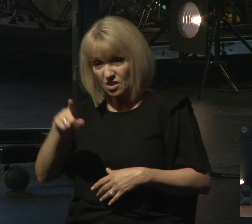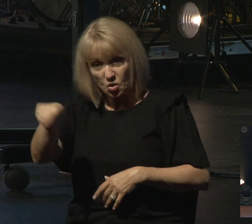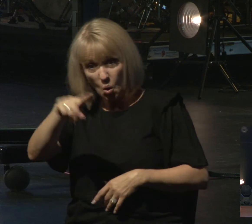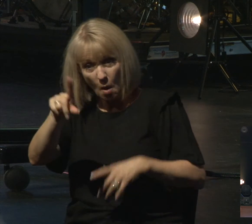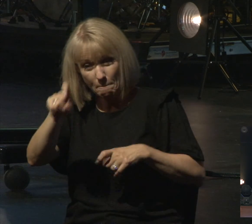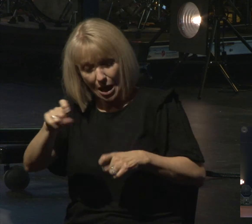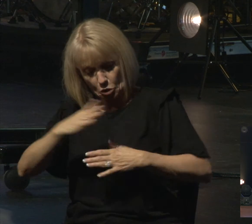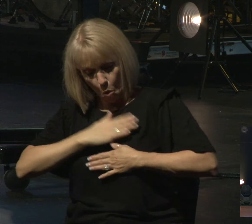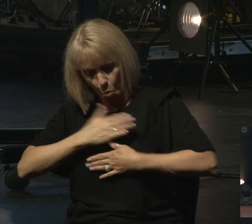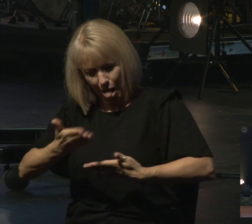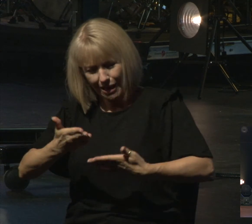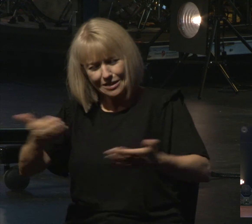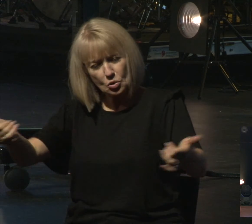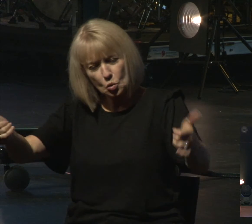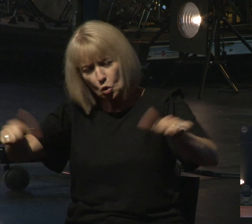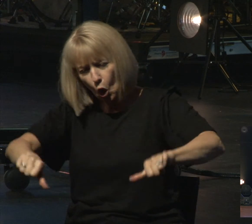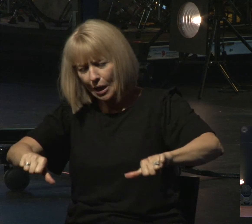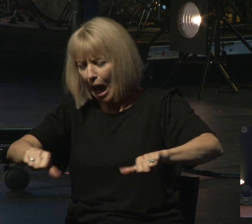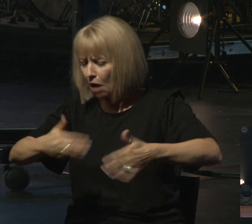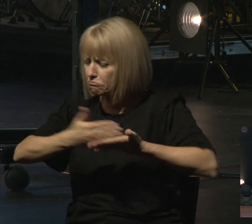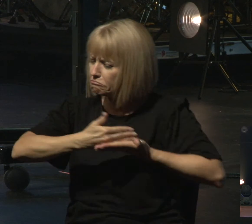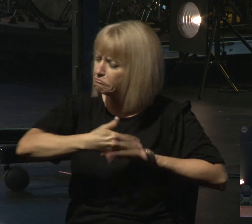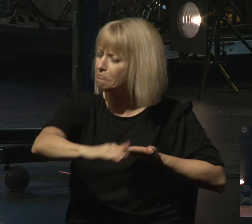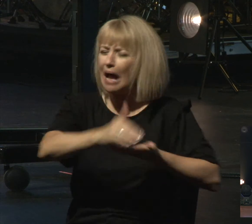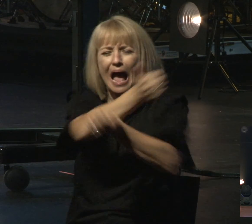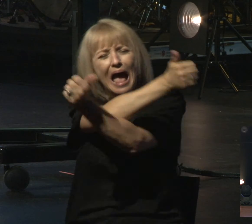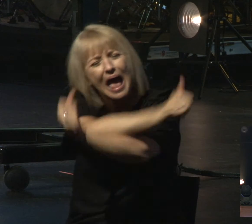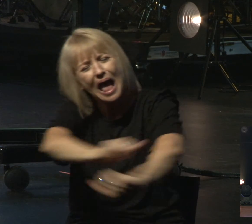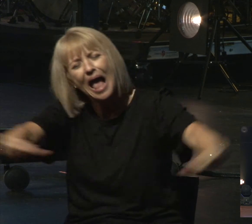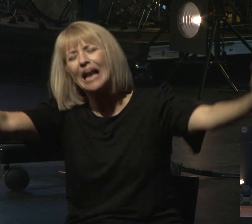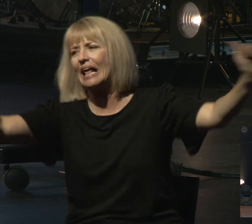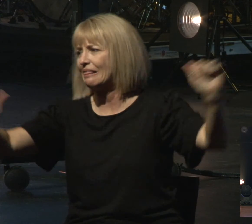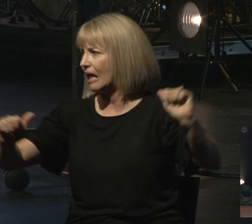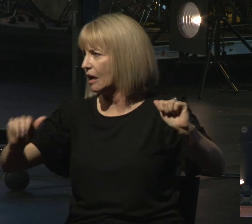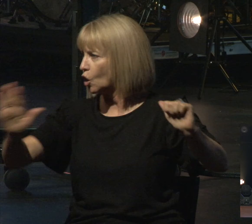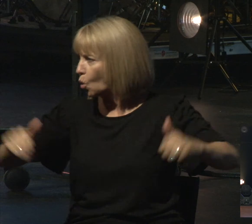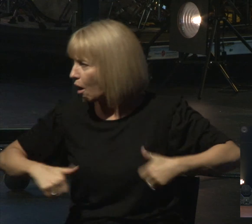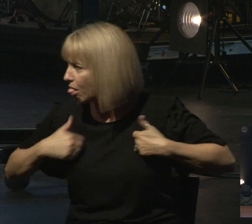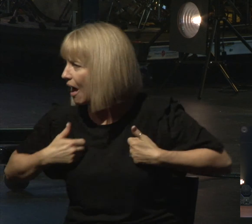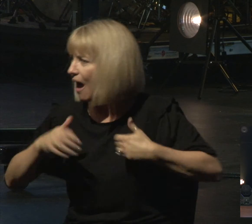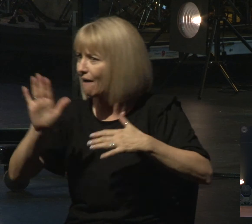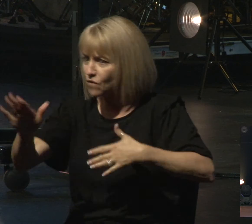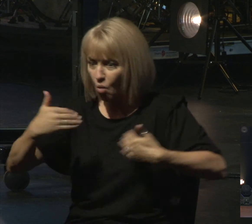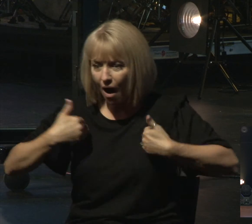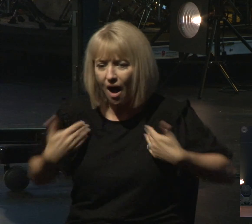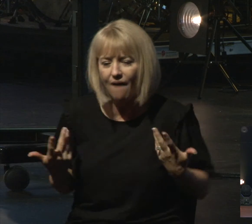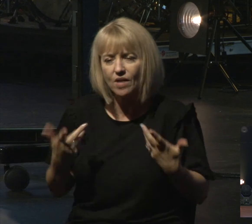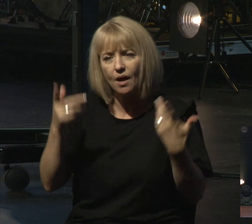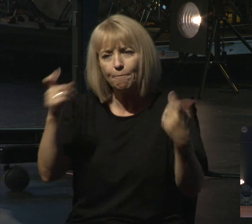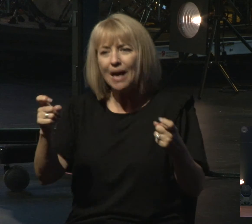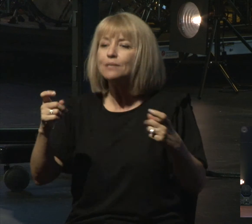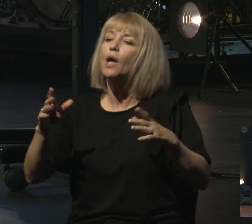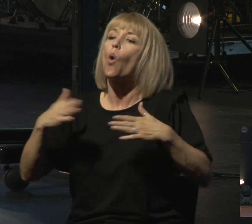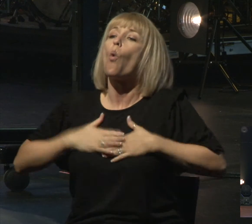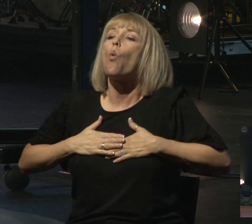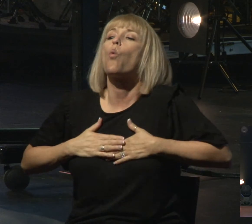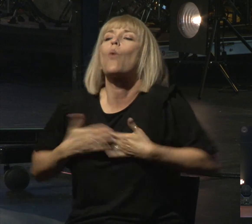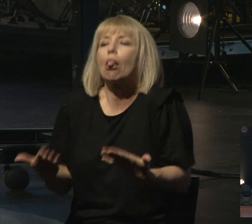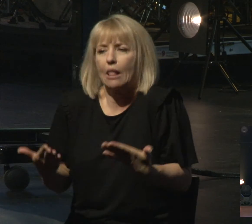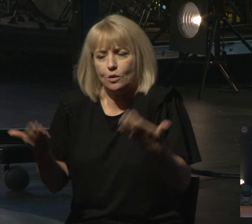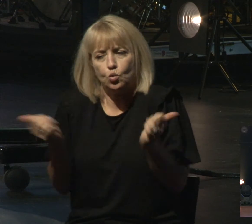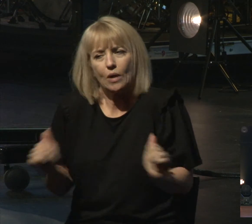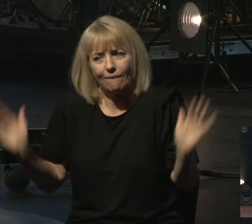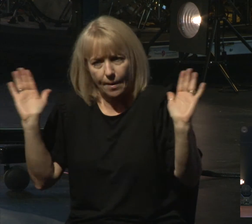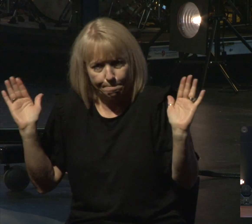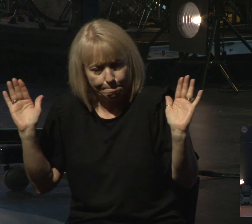renounce everything that's in your life, everything that's in your possession, to say, Jesus, I renounce this. He says, until you do